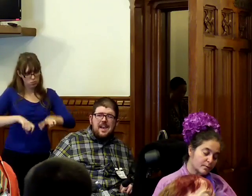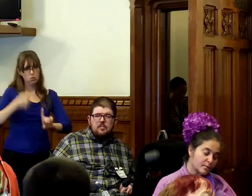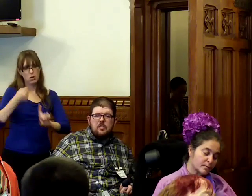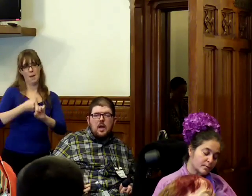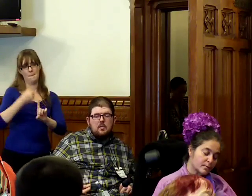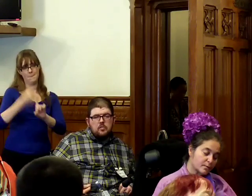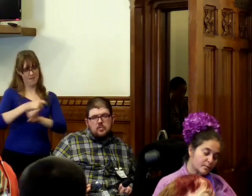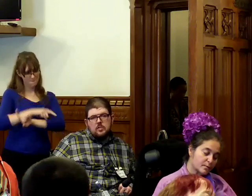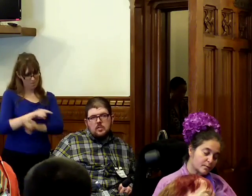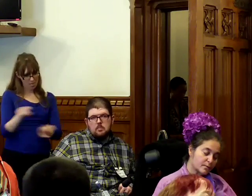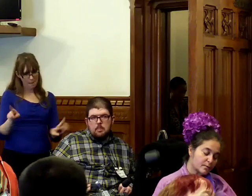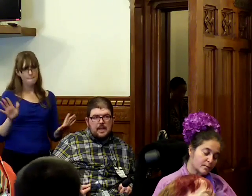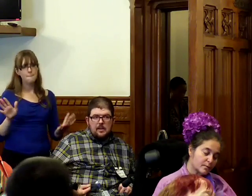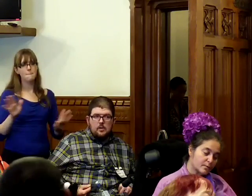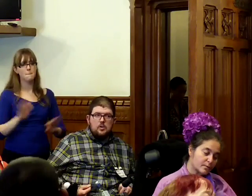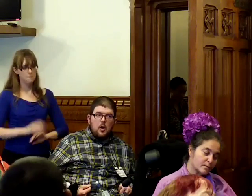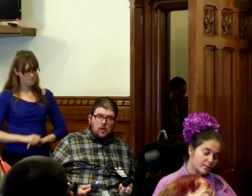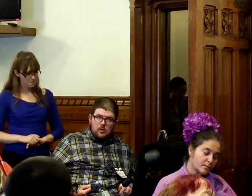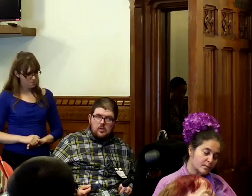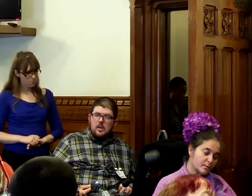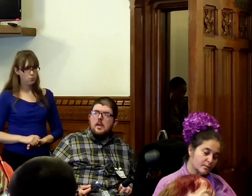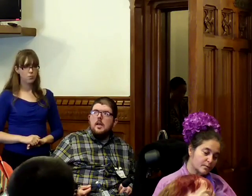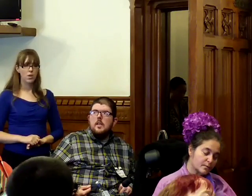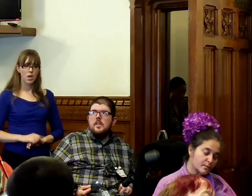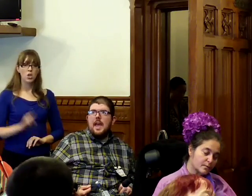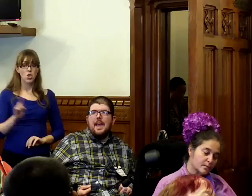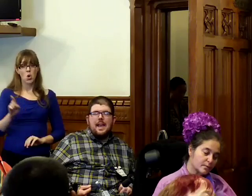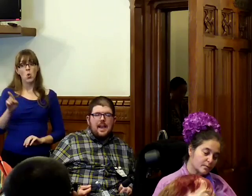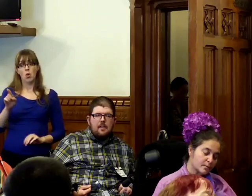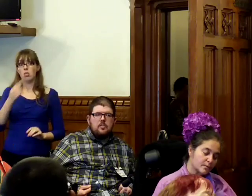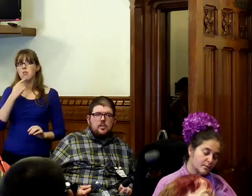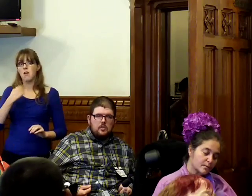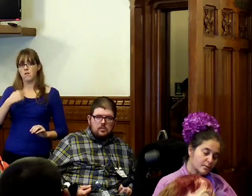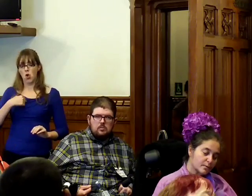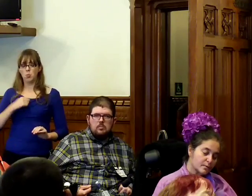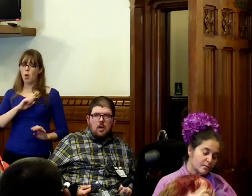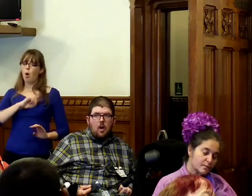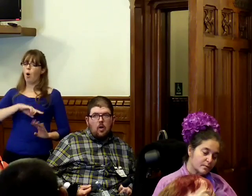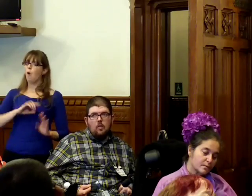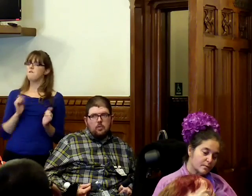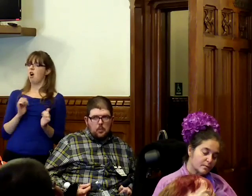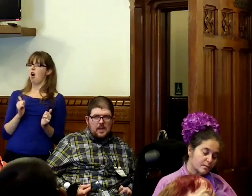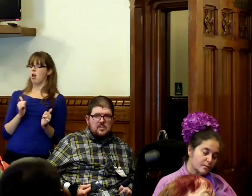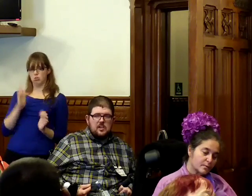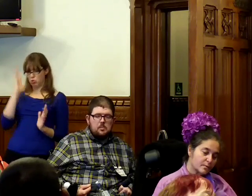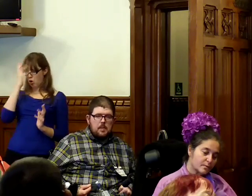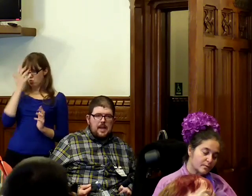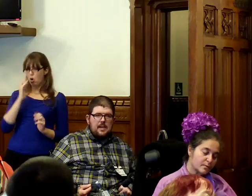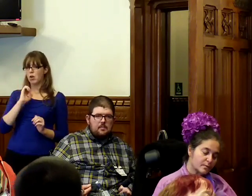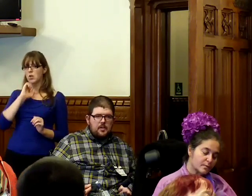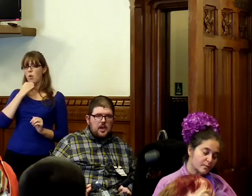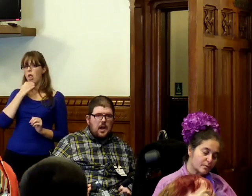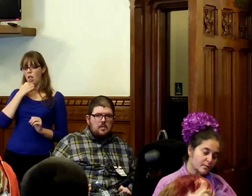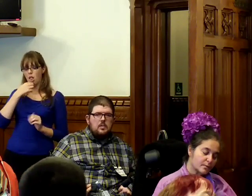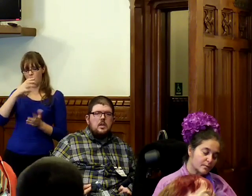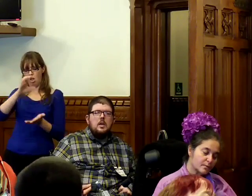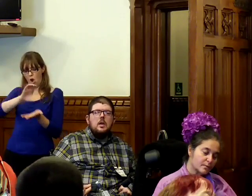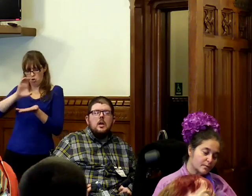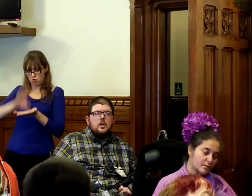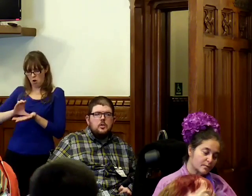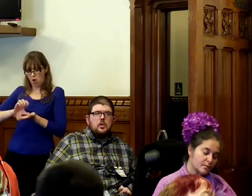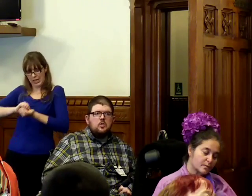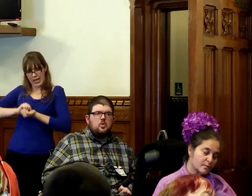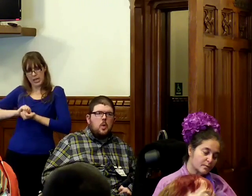Like I say, I've been a child care last of the Western Bedlam